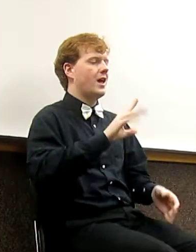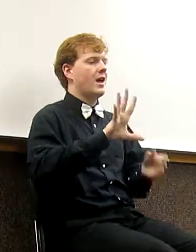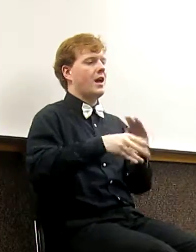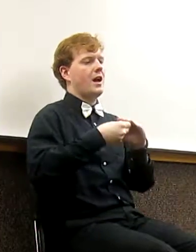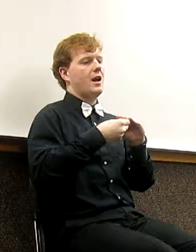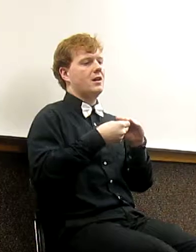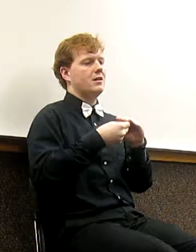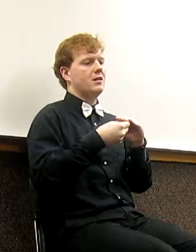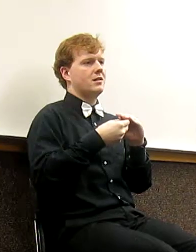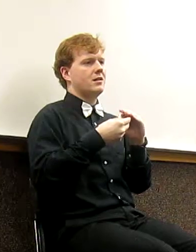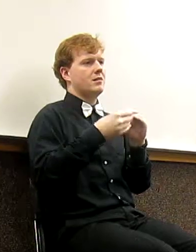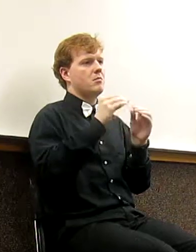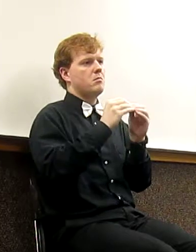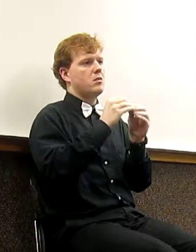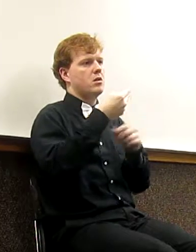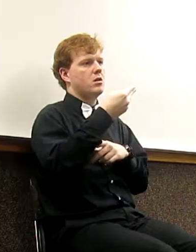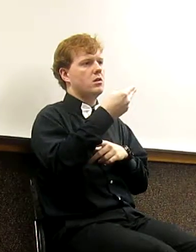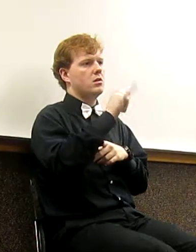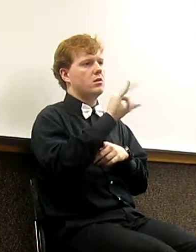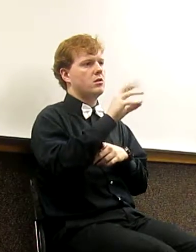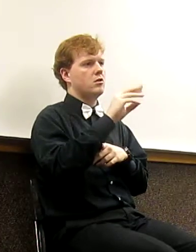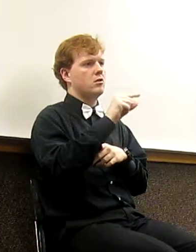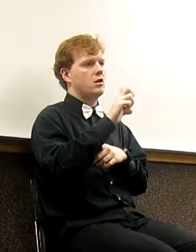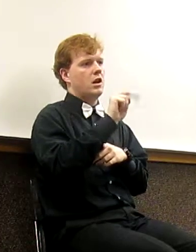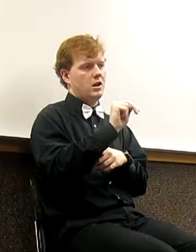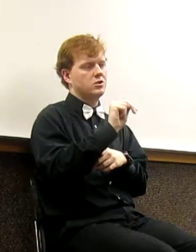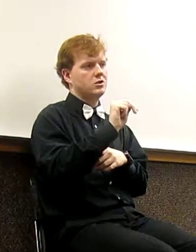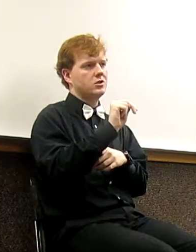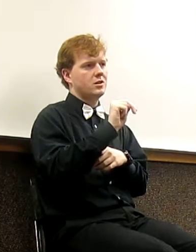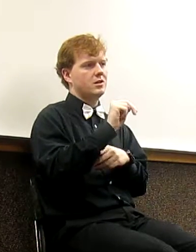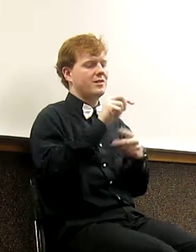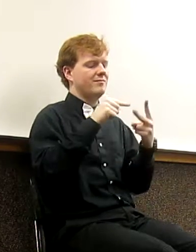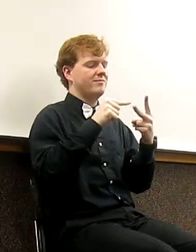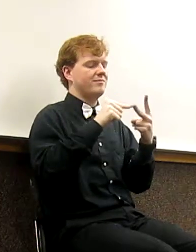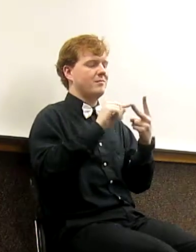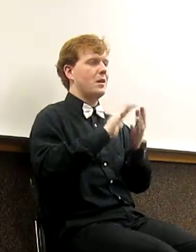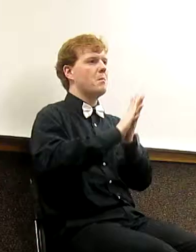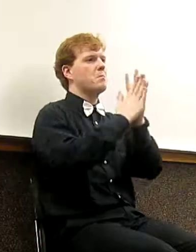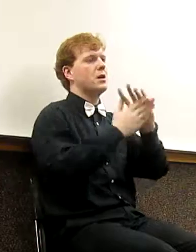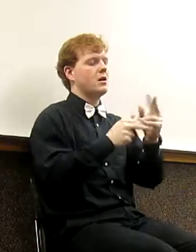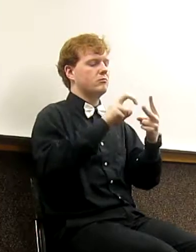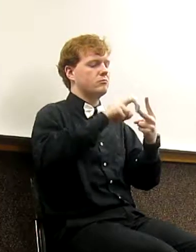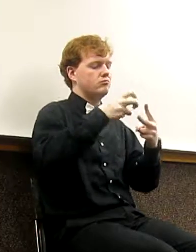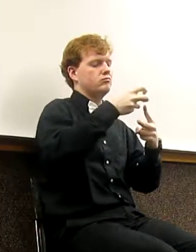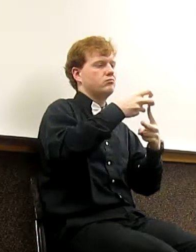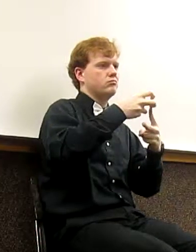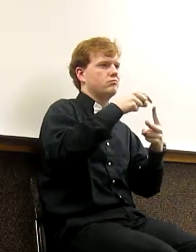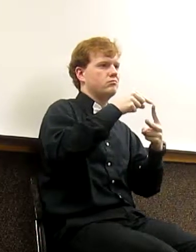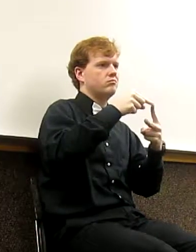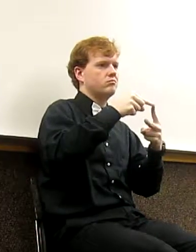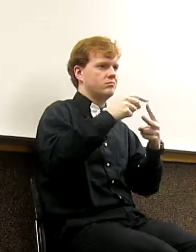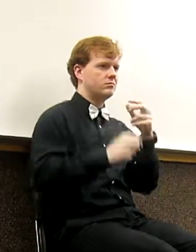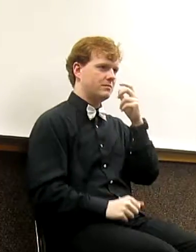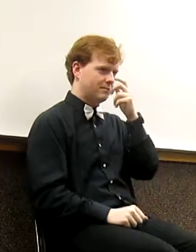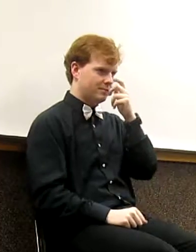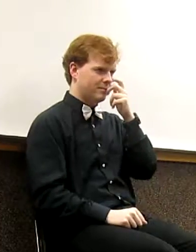you had to pick one of the 3, which is the most unhealthy, it would definitely be trans fat, like trans fat's the winner.